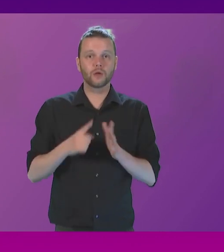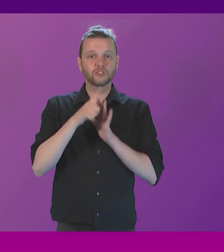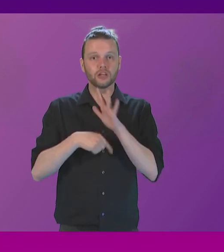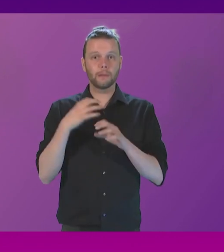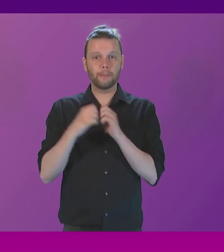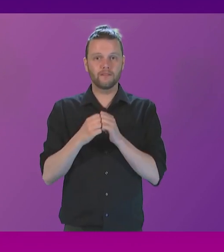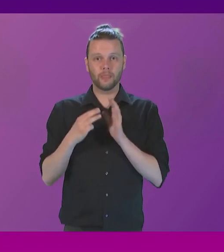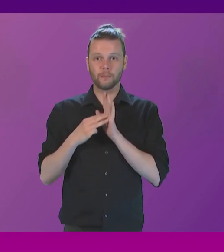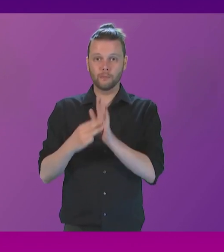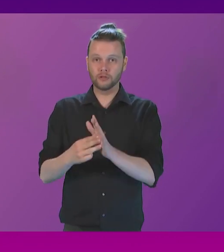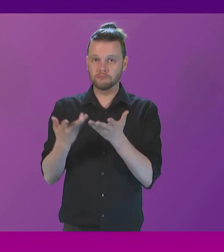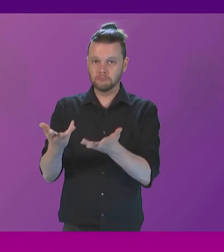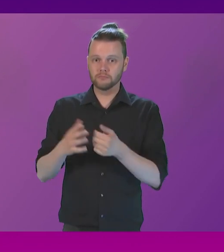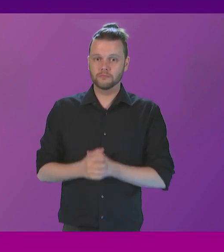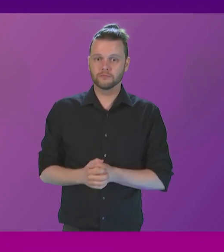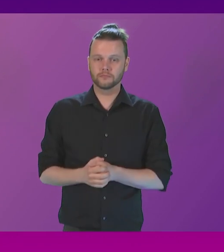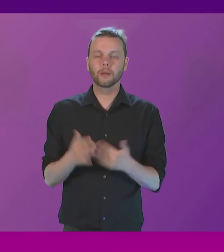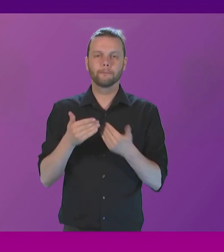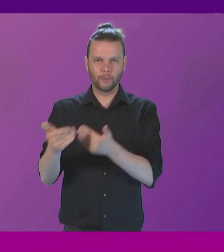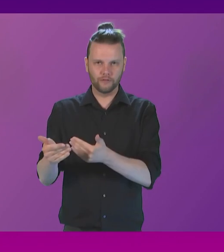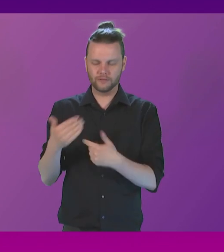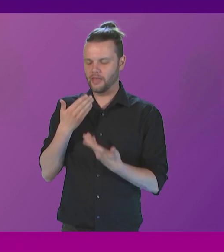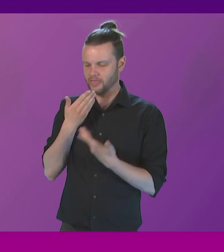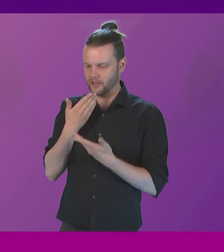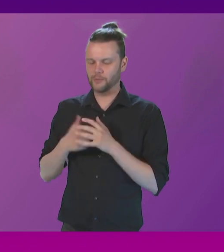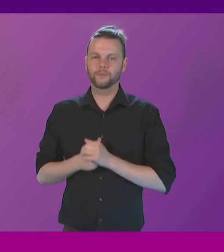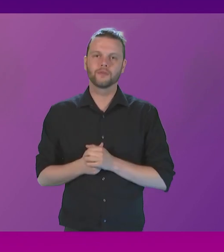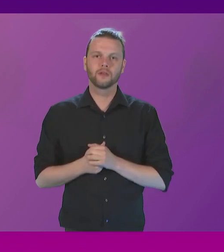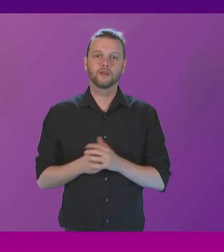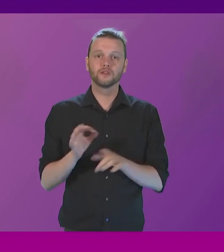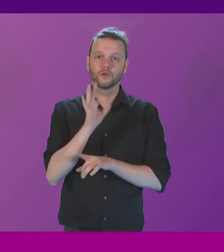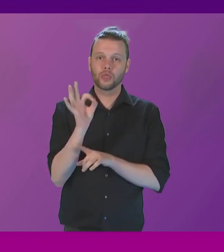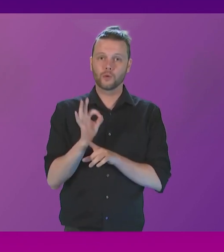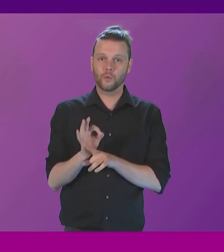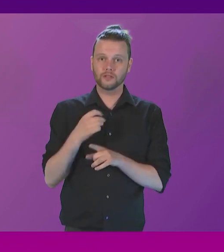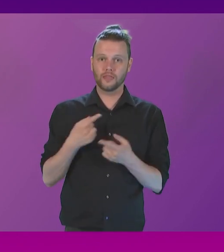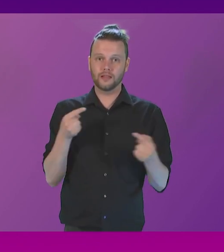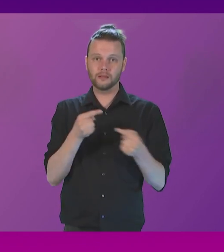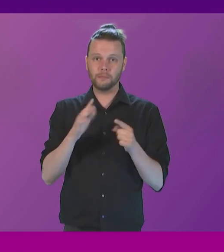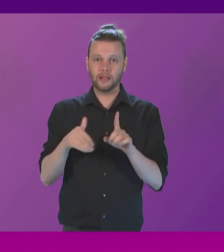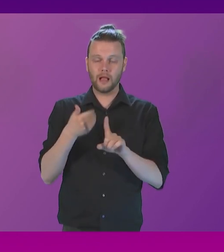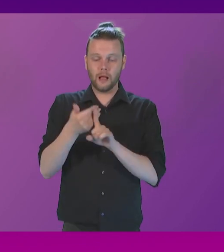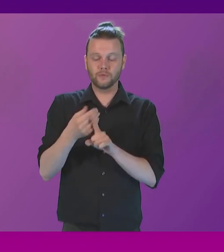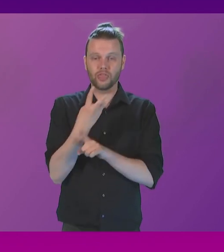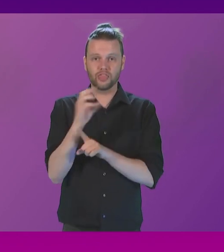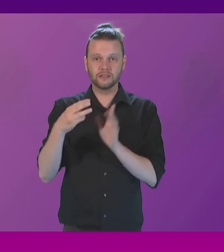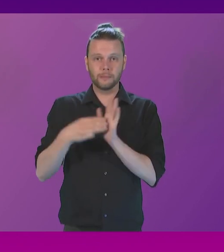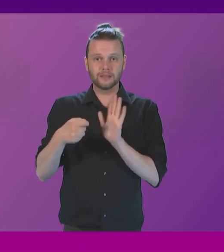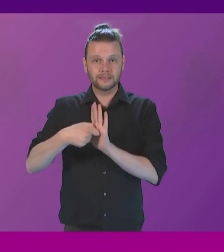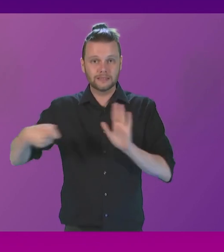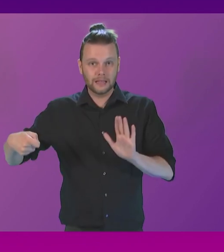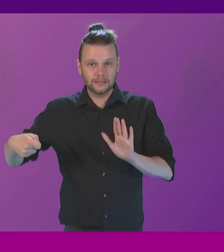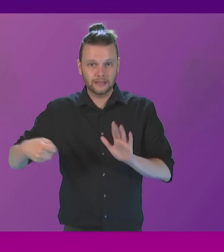move the motion without notice. Mr Balfour? That moved. Many thanks, Mr Balfour. The question is that the debate be extended by up to 30 minutes. Are we all agreed?